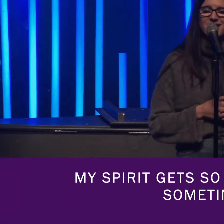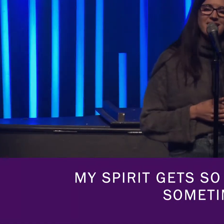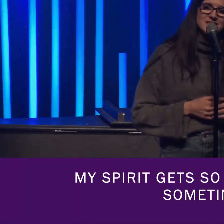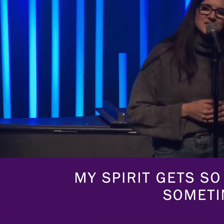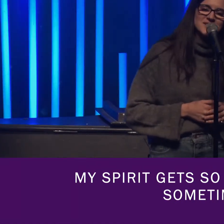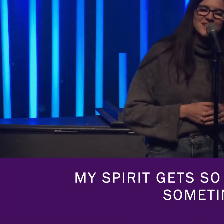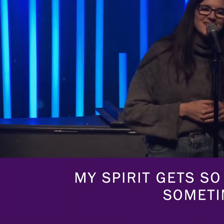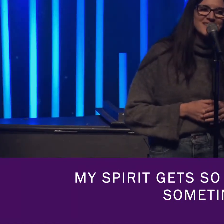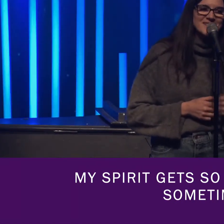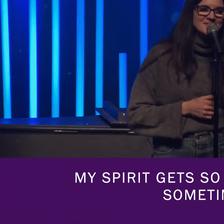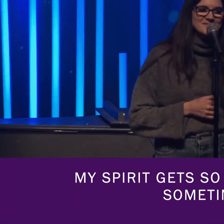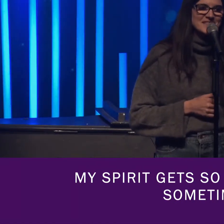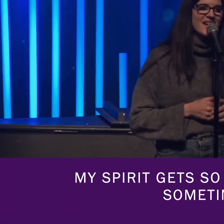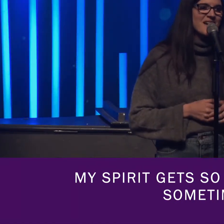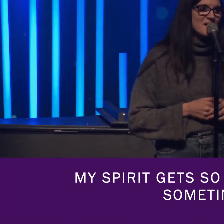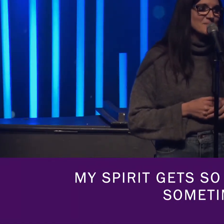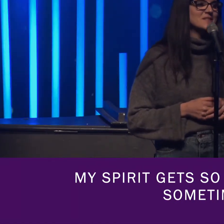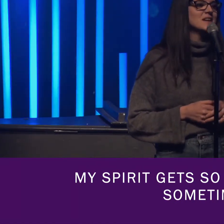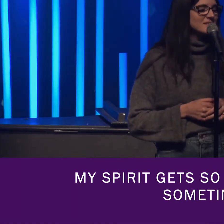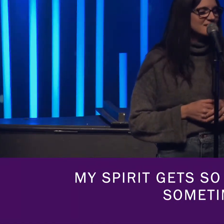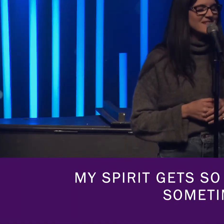downhearted.